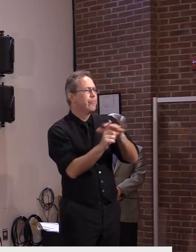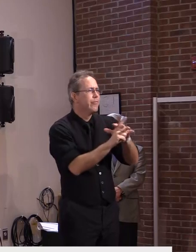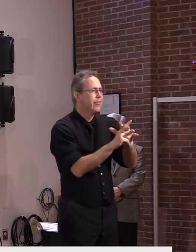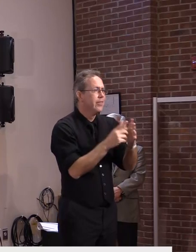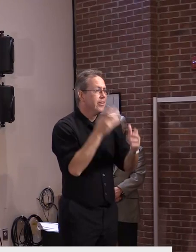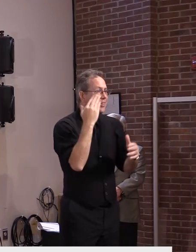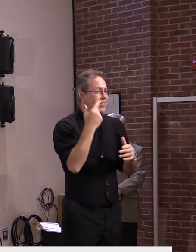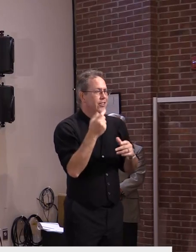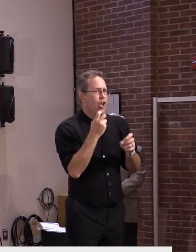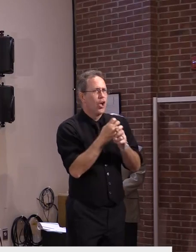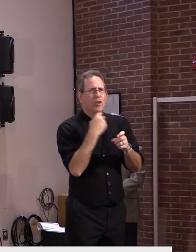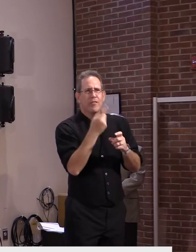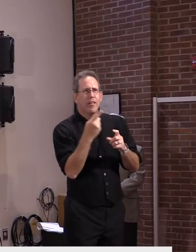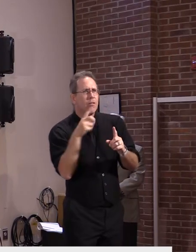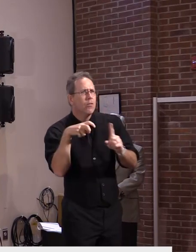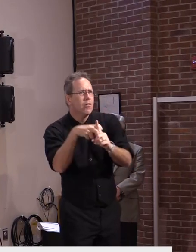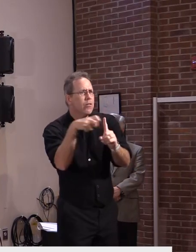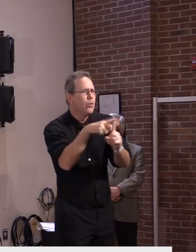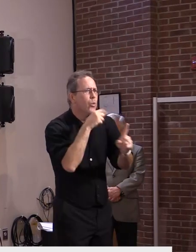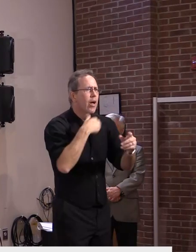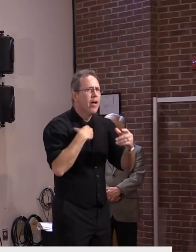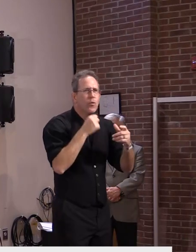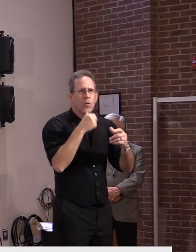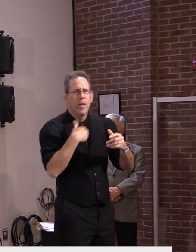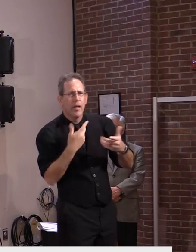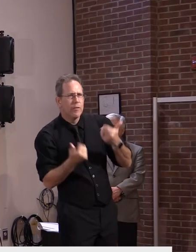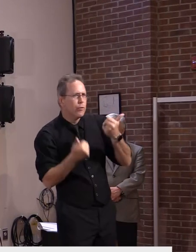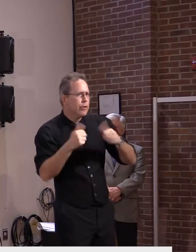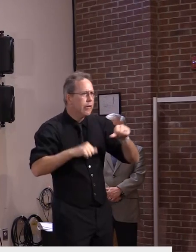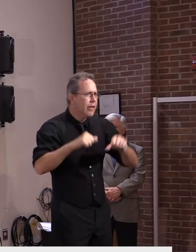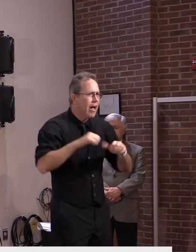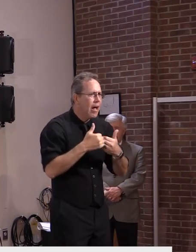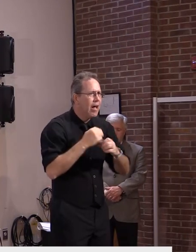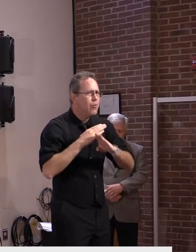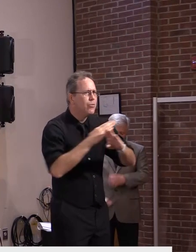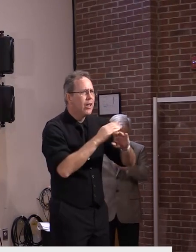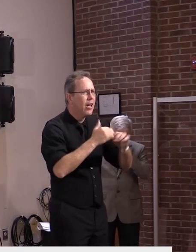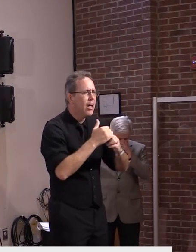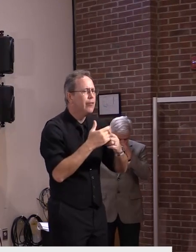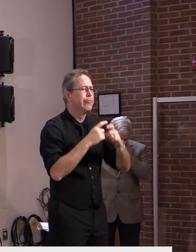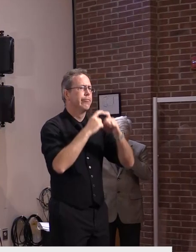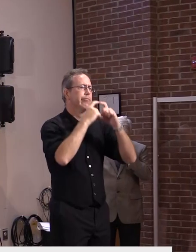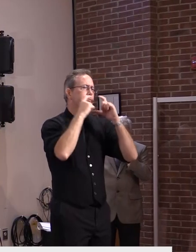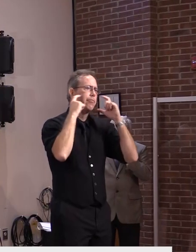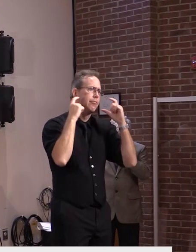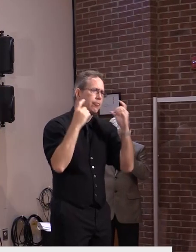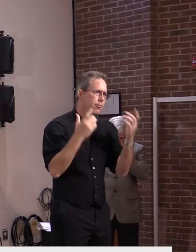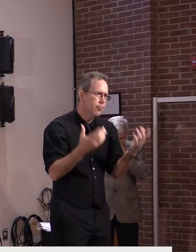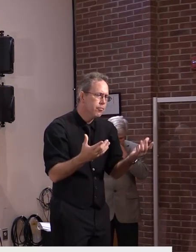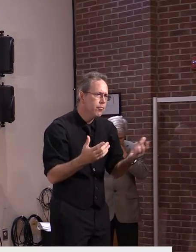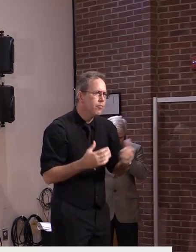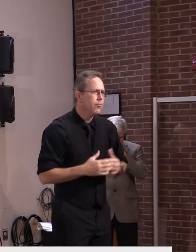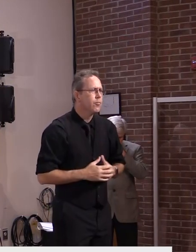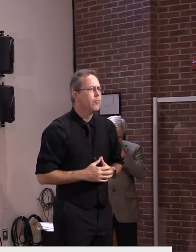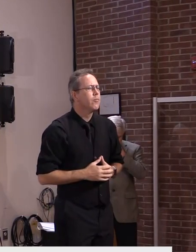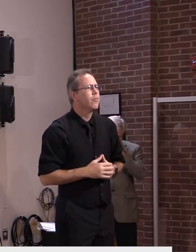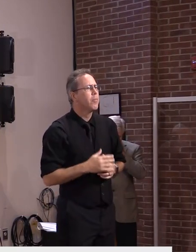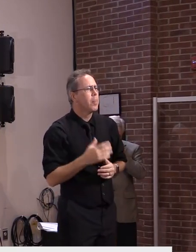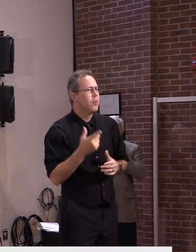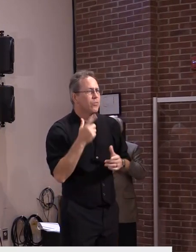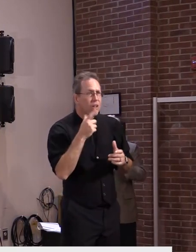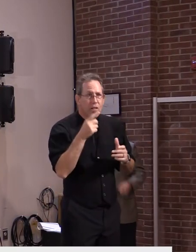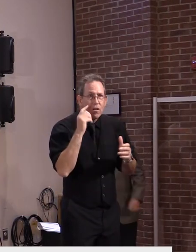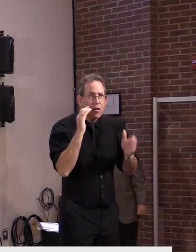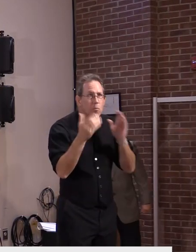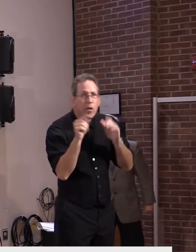then you'd of course want to factor in the vaccination level and status of the various places you were comparing to also